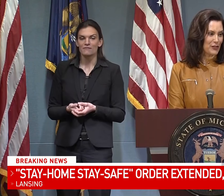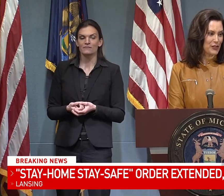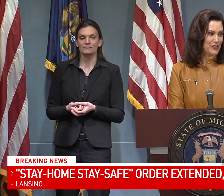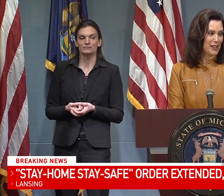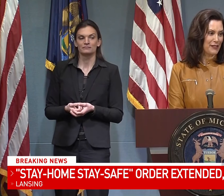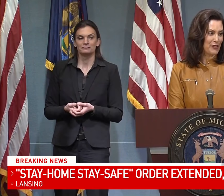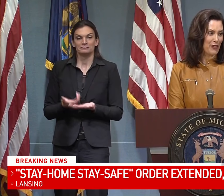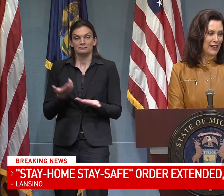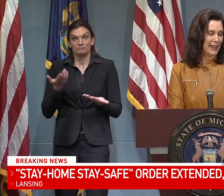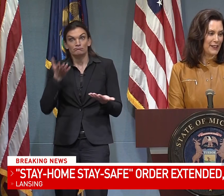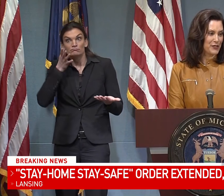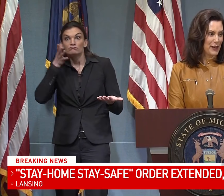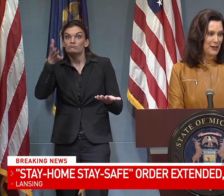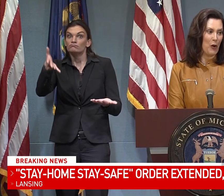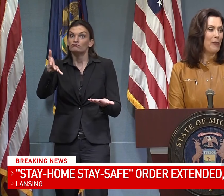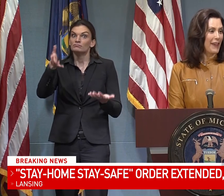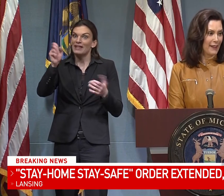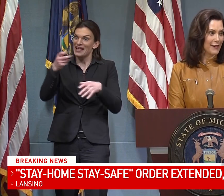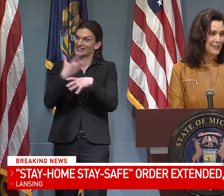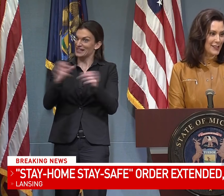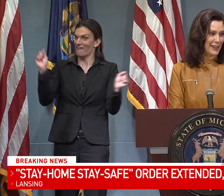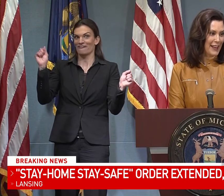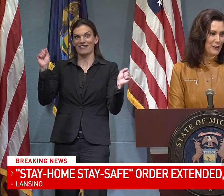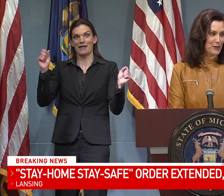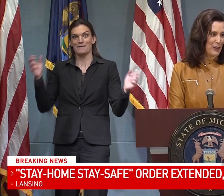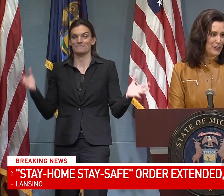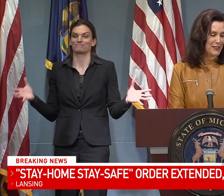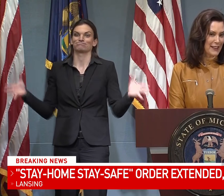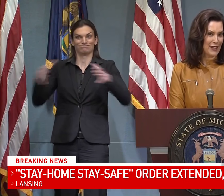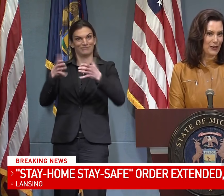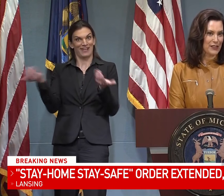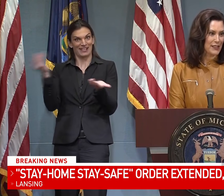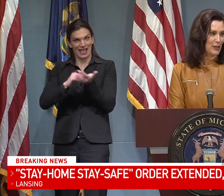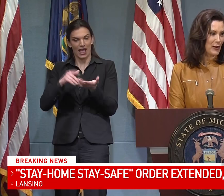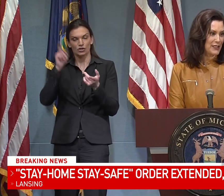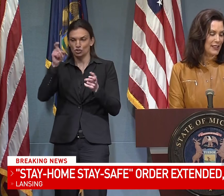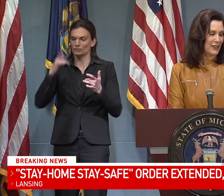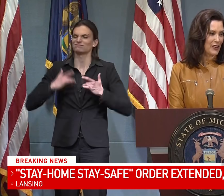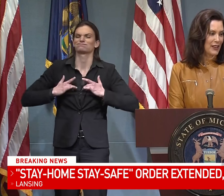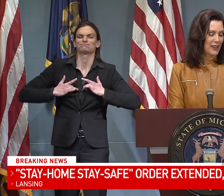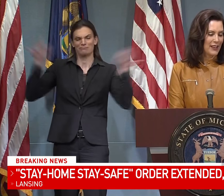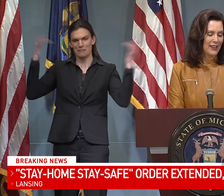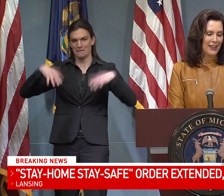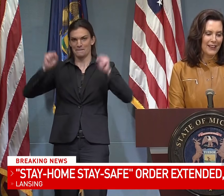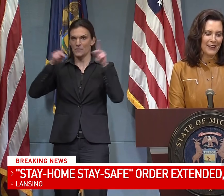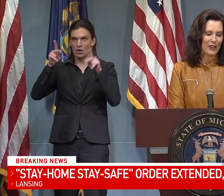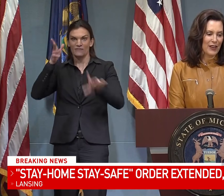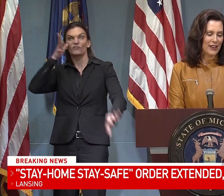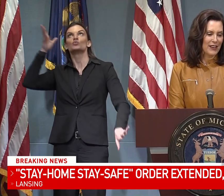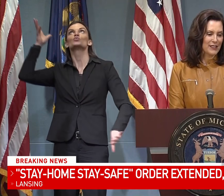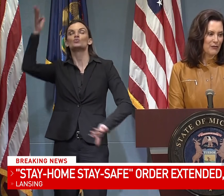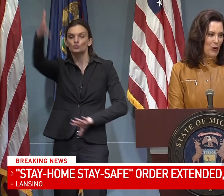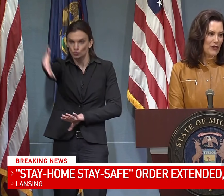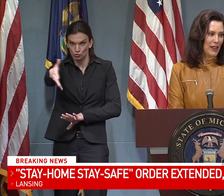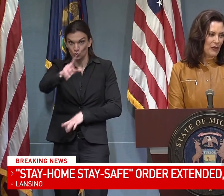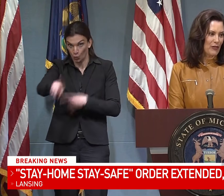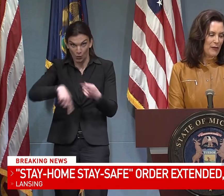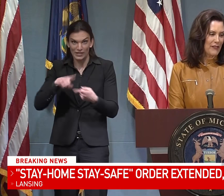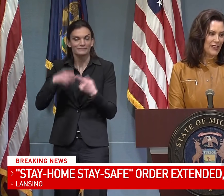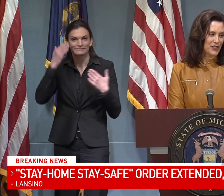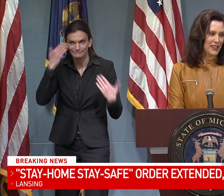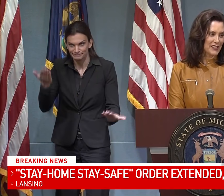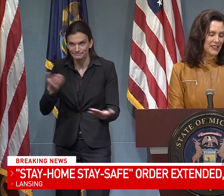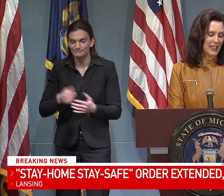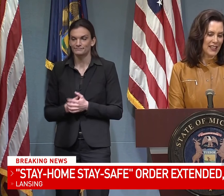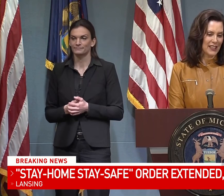can start to safely re-engage, go big to acknowledge Mother's Day that you can celebrate together. It is important that we